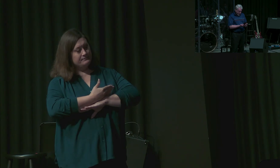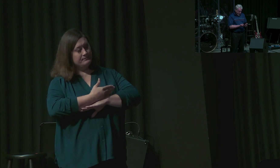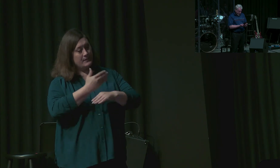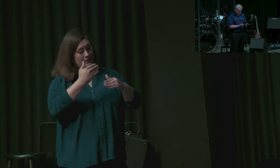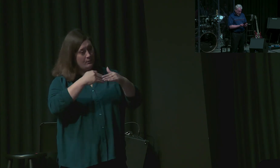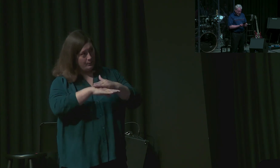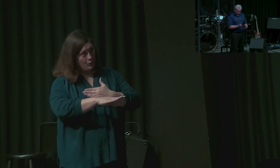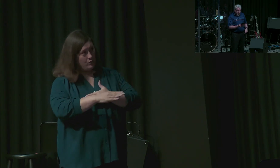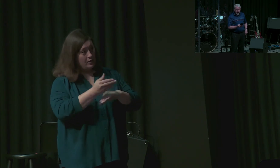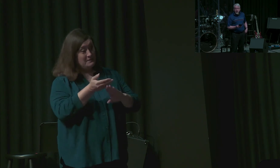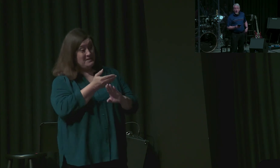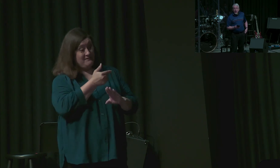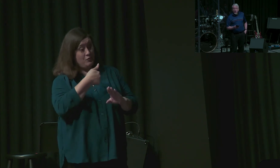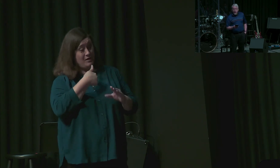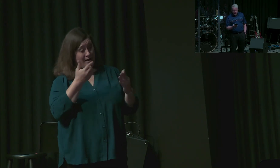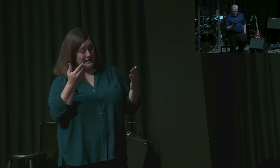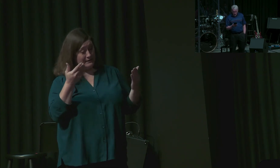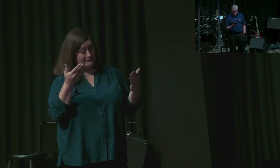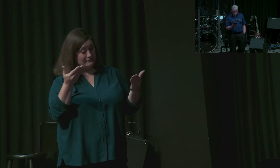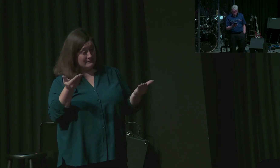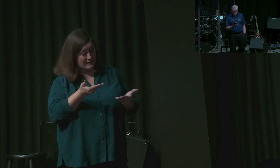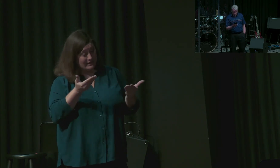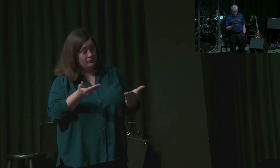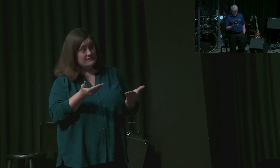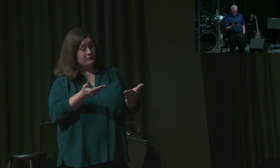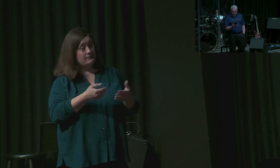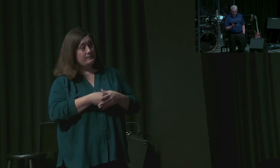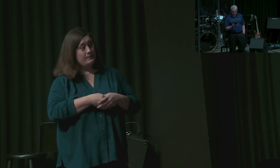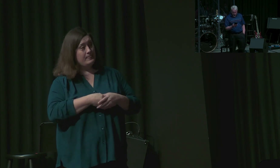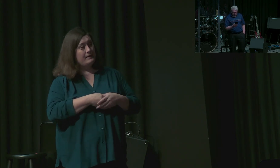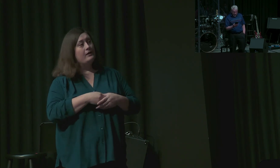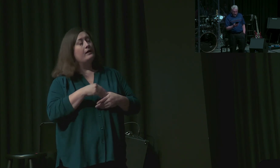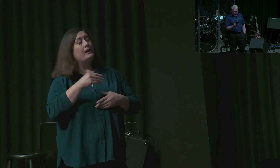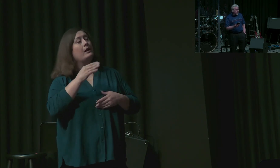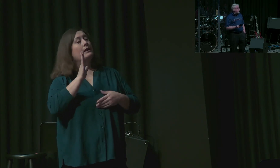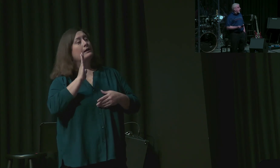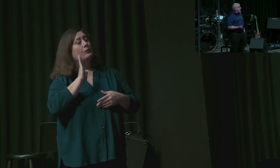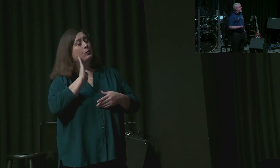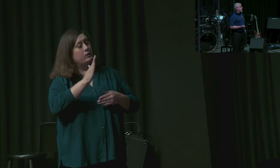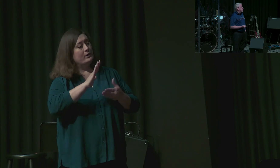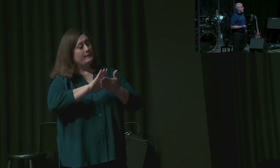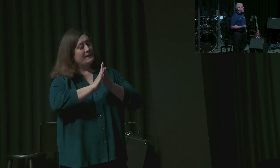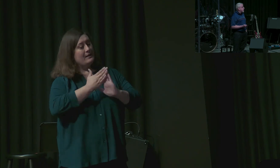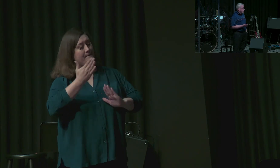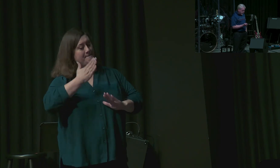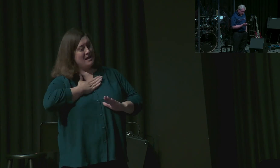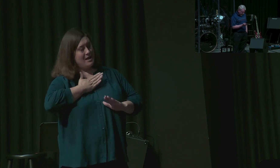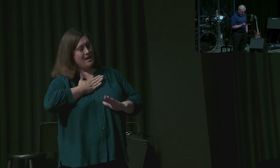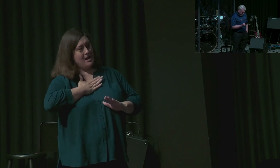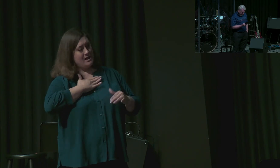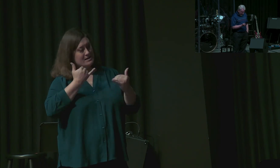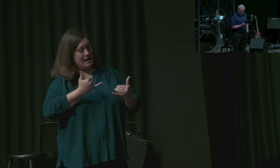Egypt, they are mine. Ephraim and Manasseh